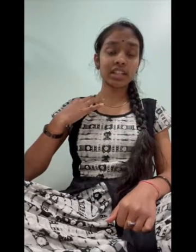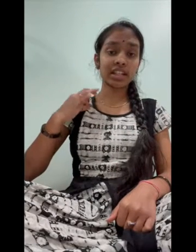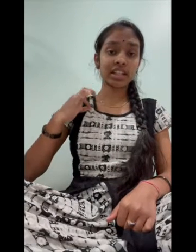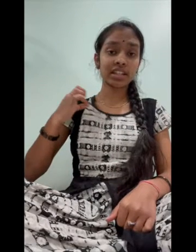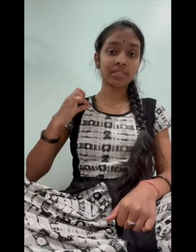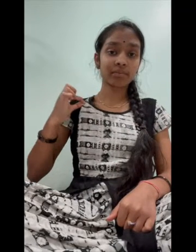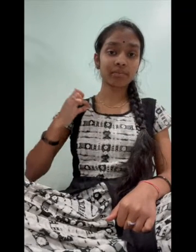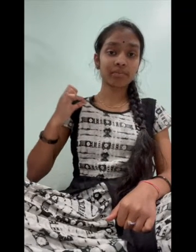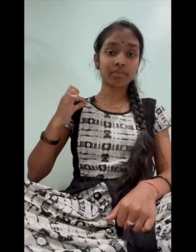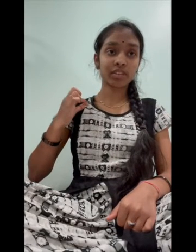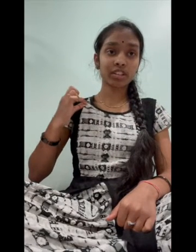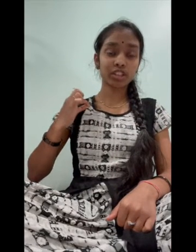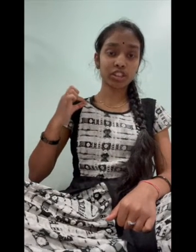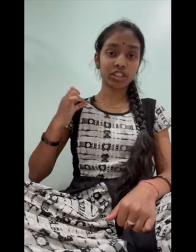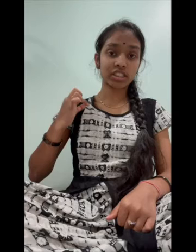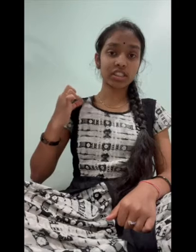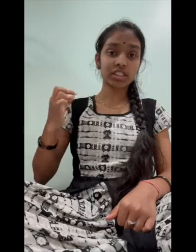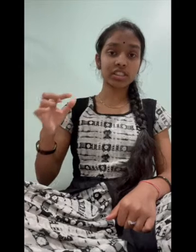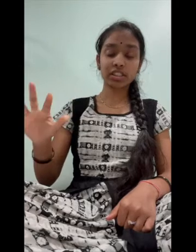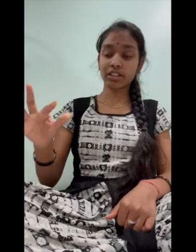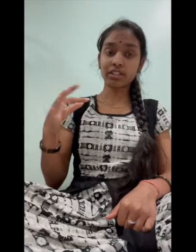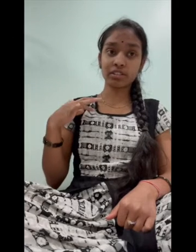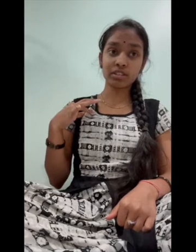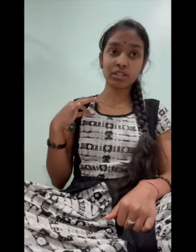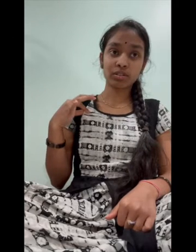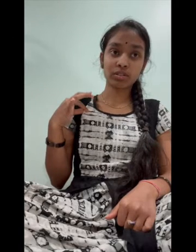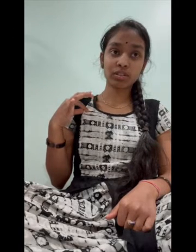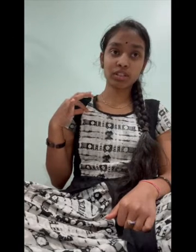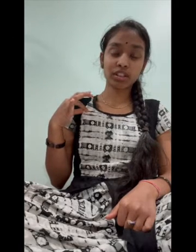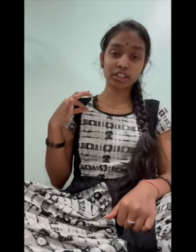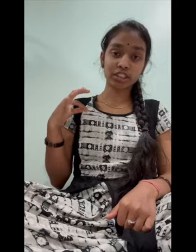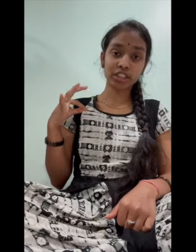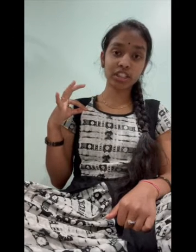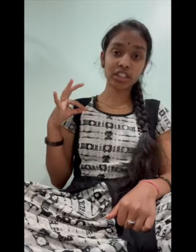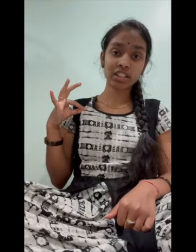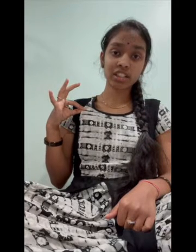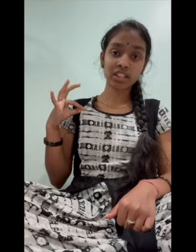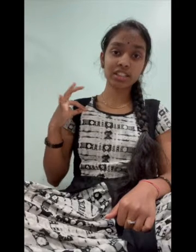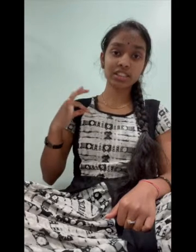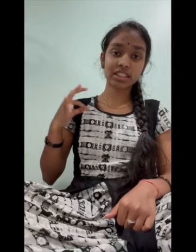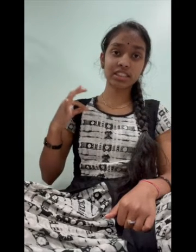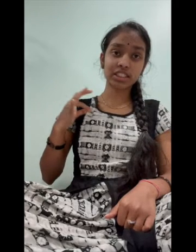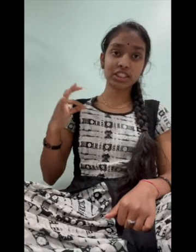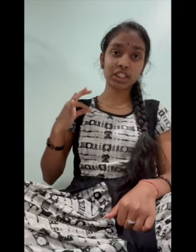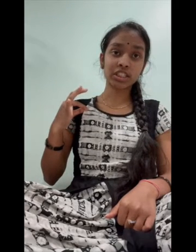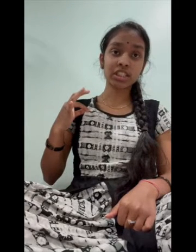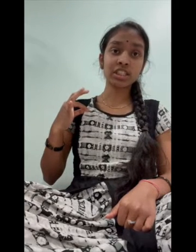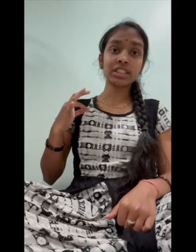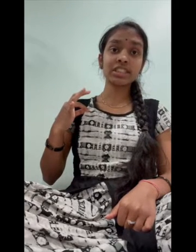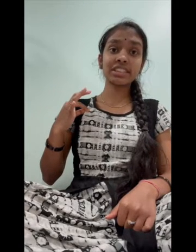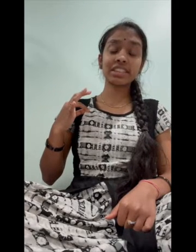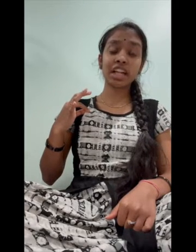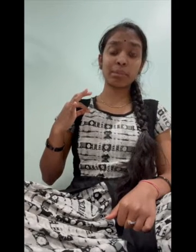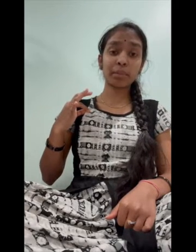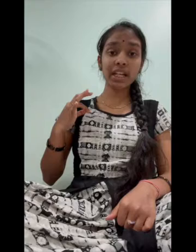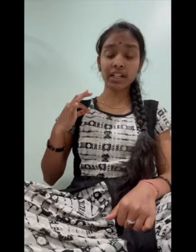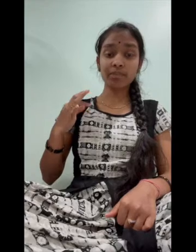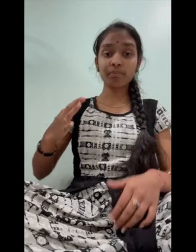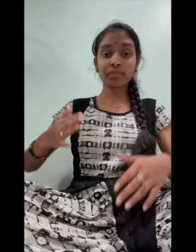say shirt. So you hold your shirt this and you say shirt. To say pant,